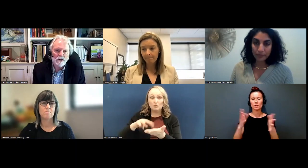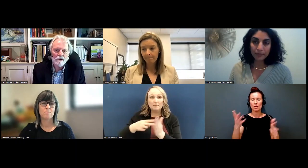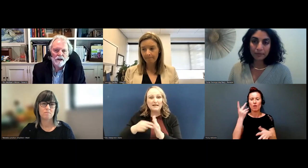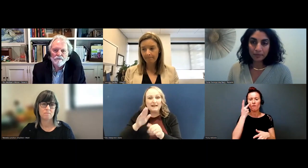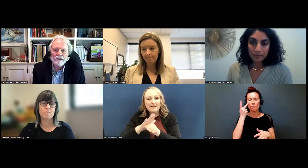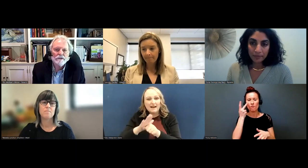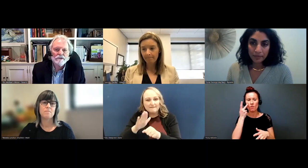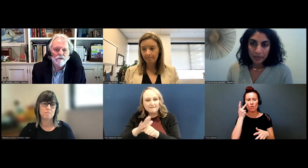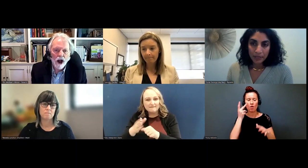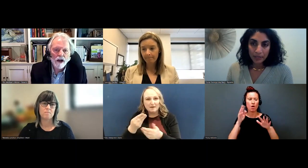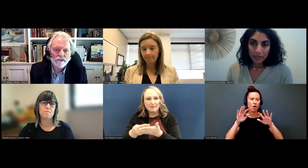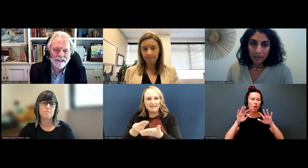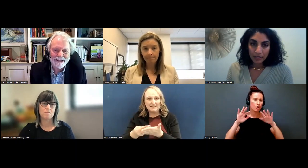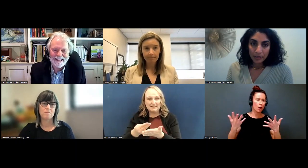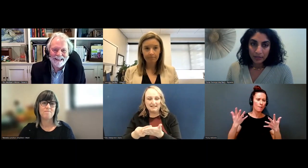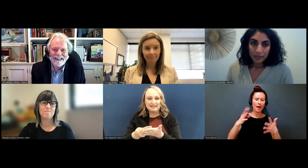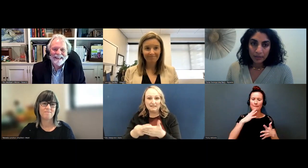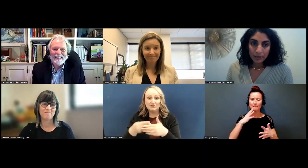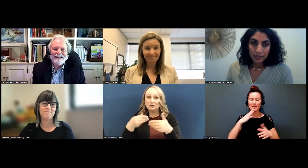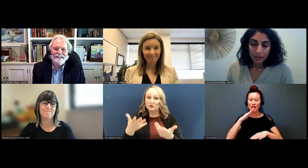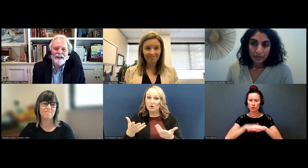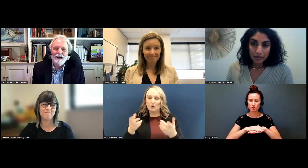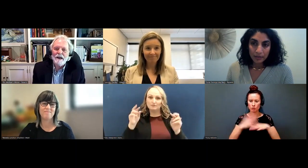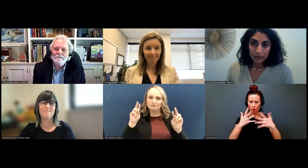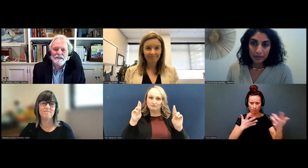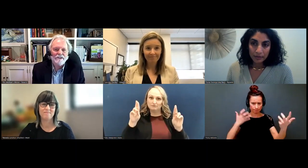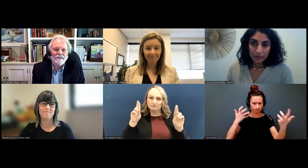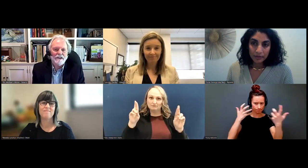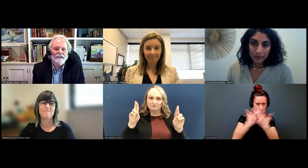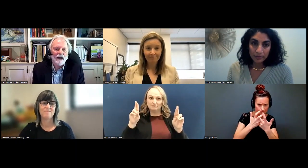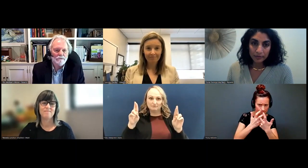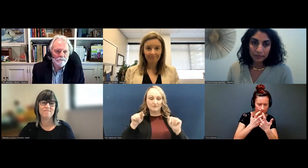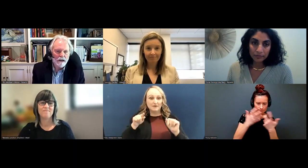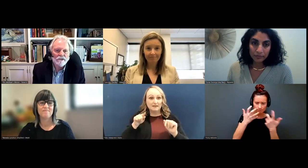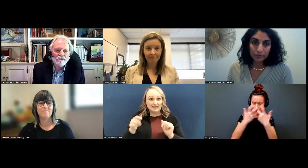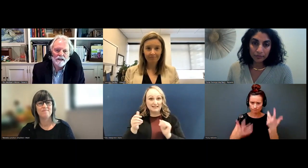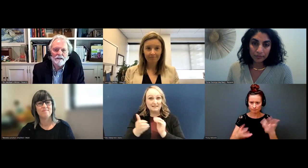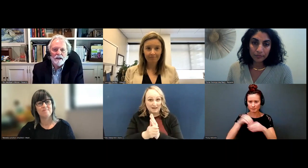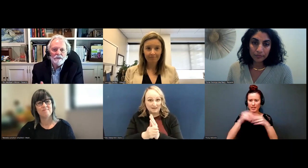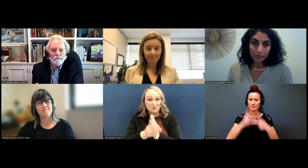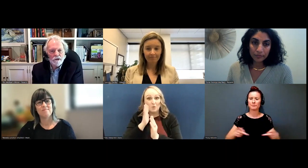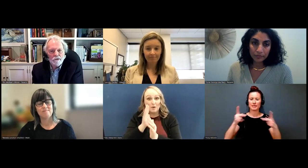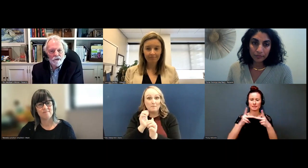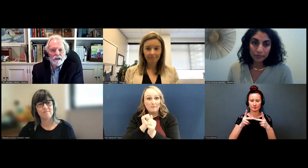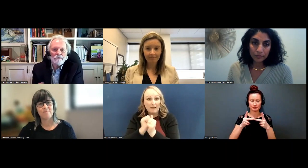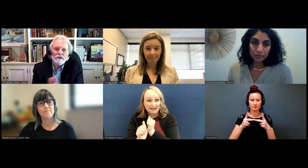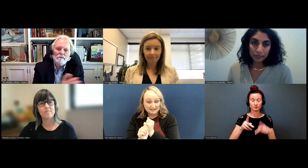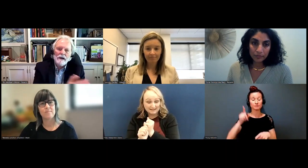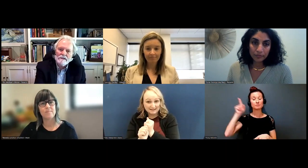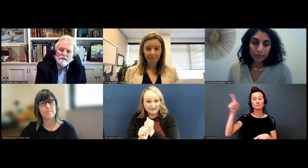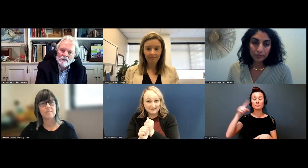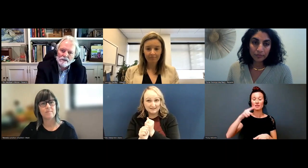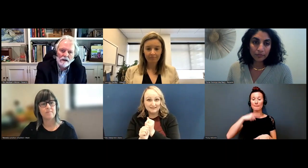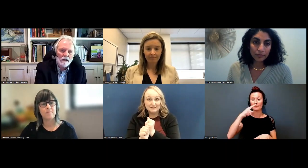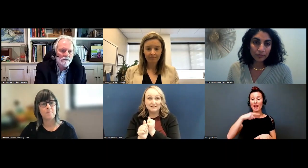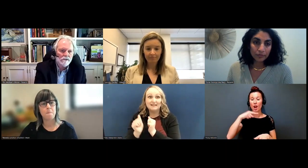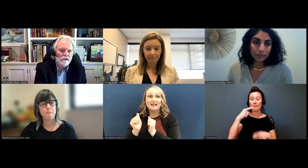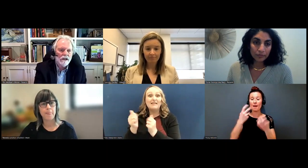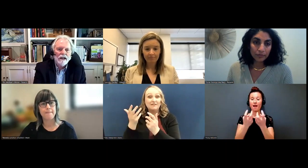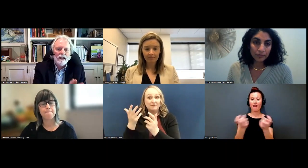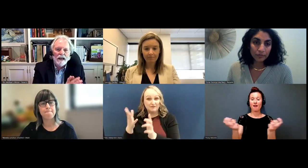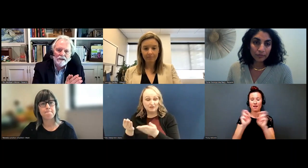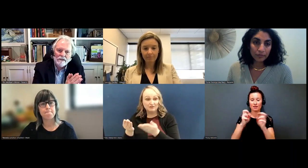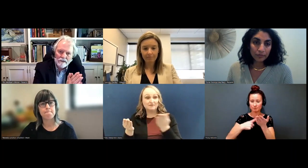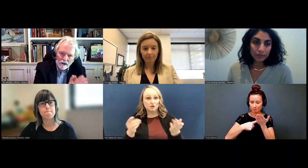country. So fingers crossed, this amendment gets adopted by the Senate. The bill will then have to go back to the House of